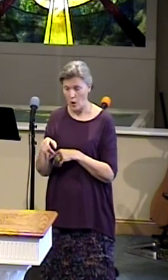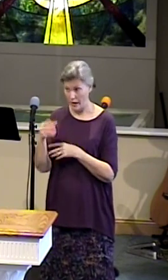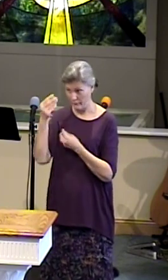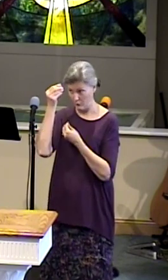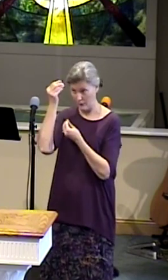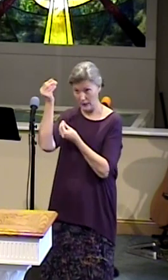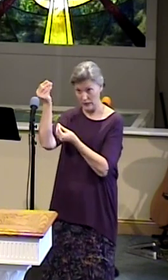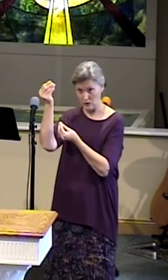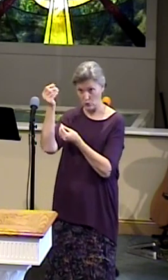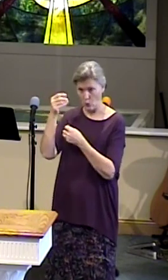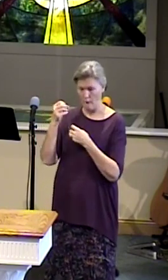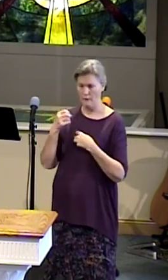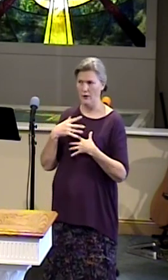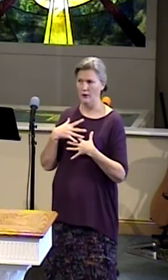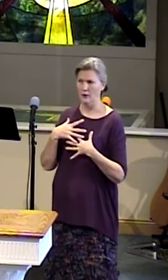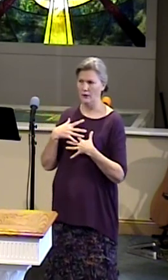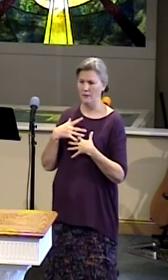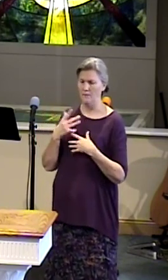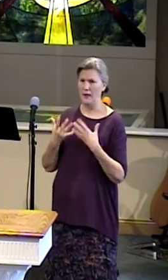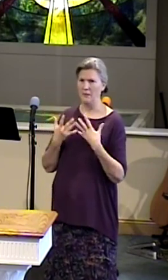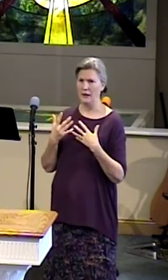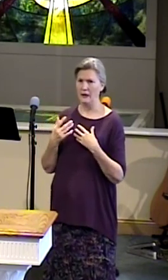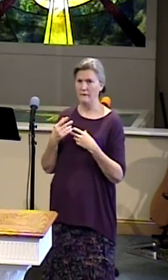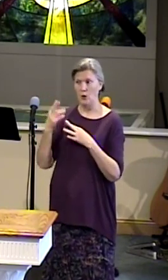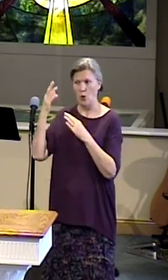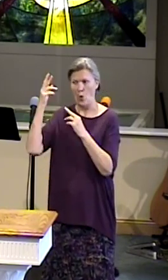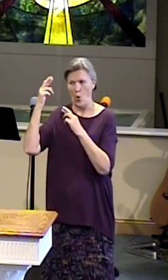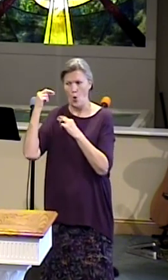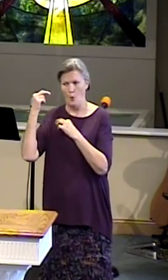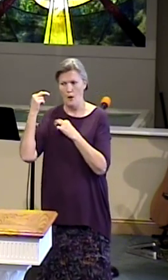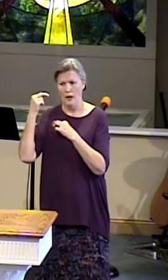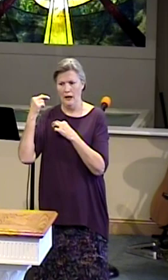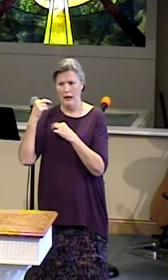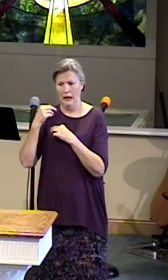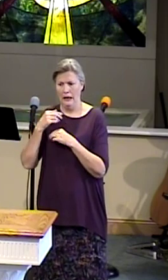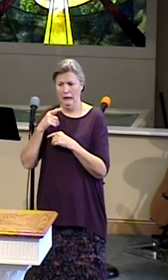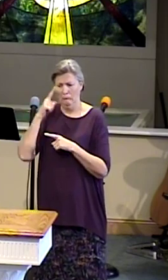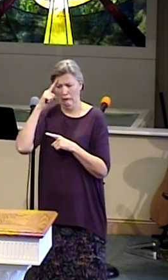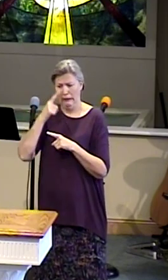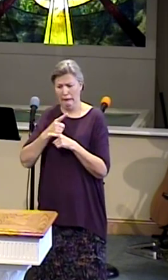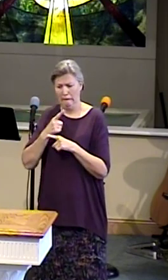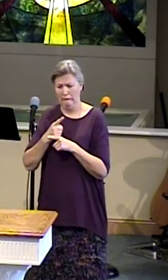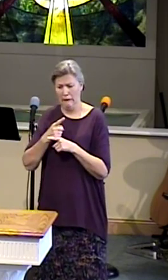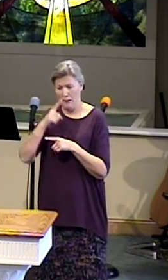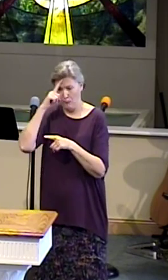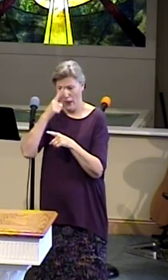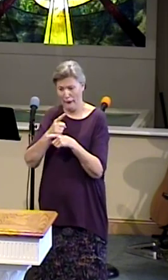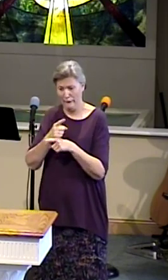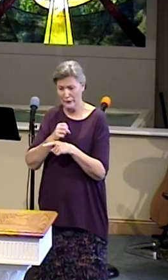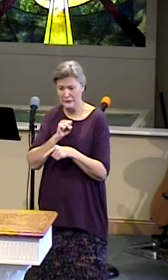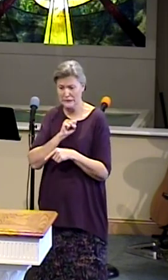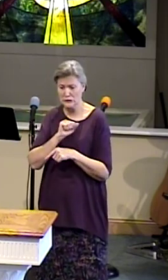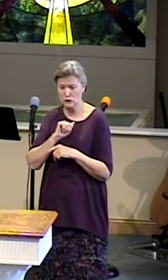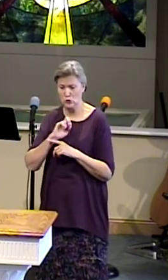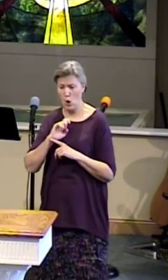fear, maybe out of pure hope, brother, brother Saul,